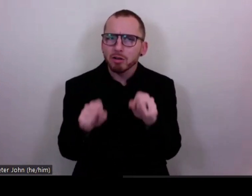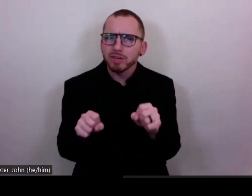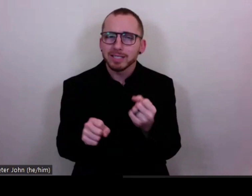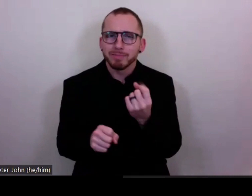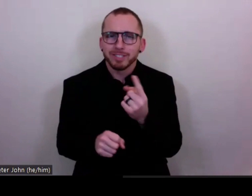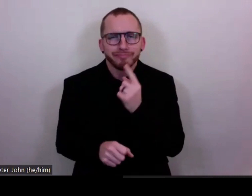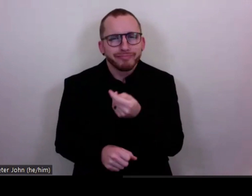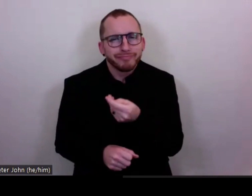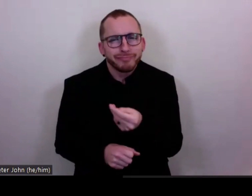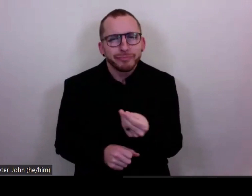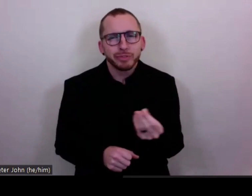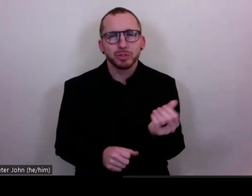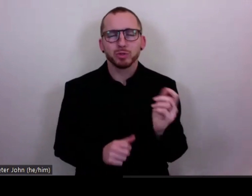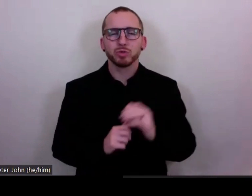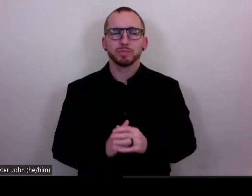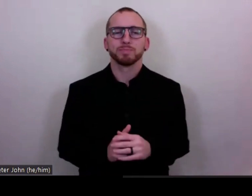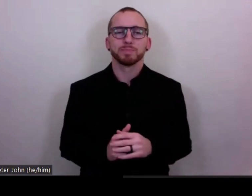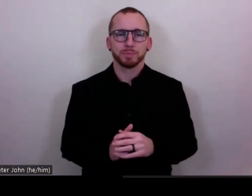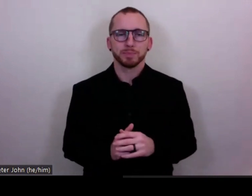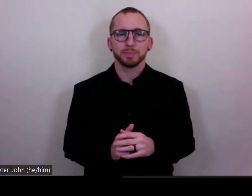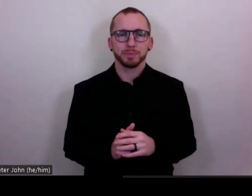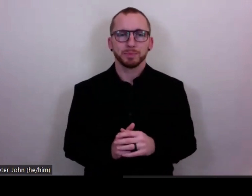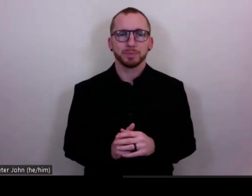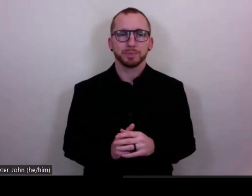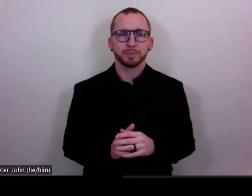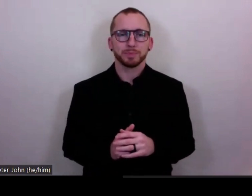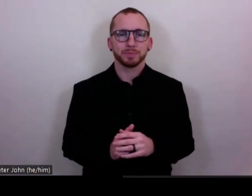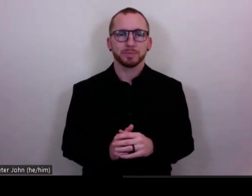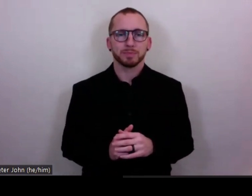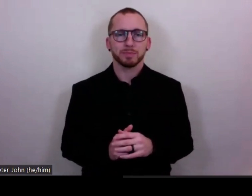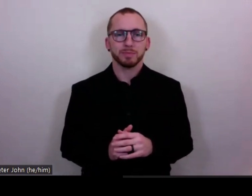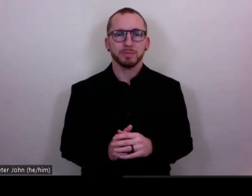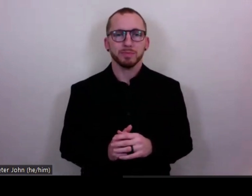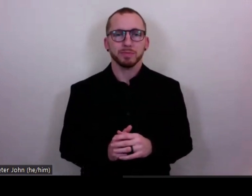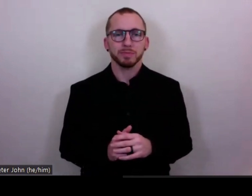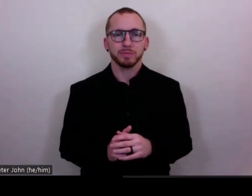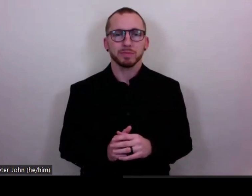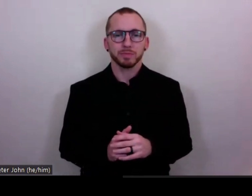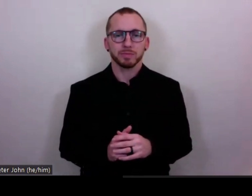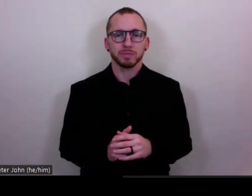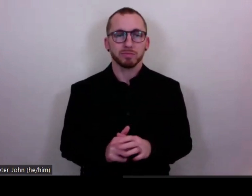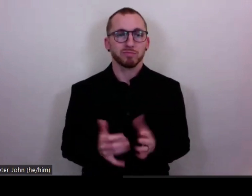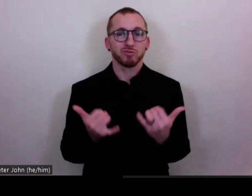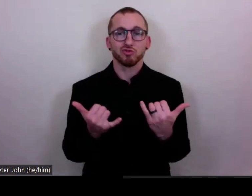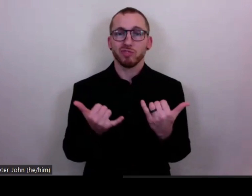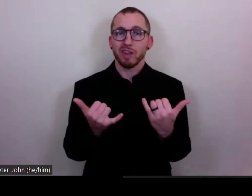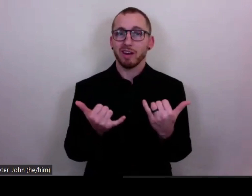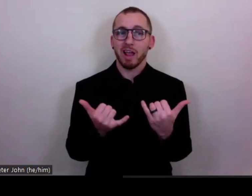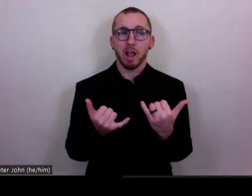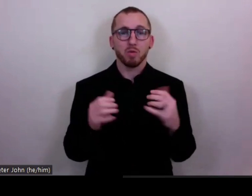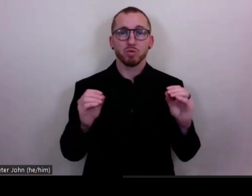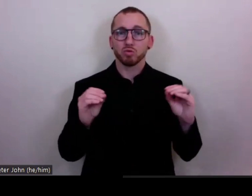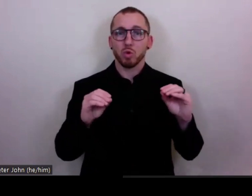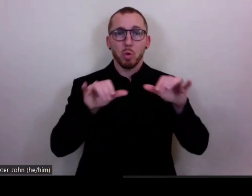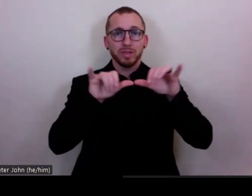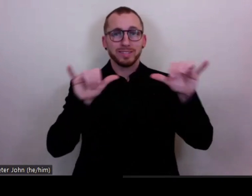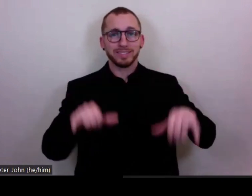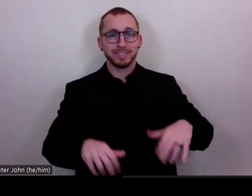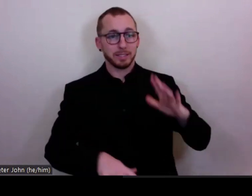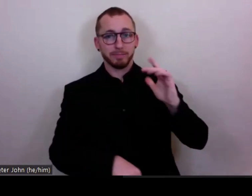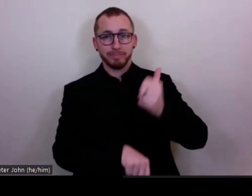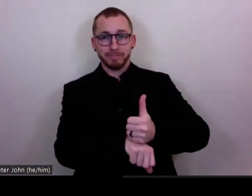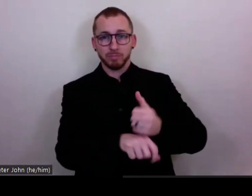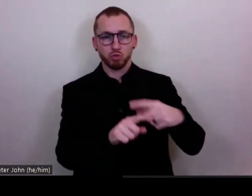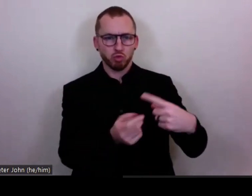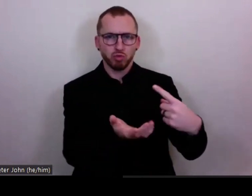place for the dialogue to begin to address the real pressing